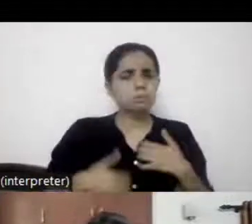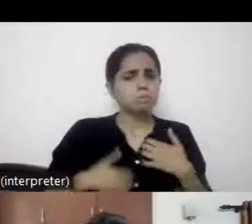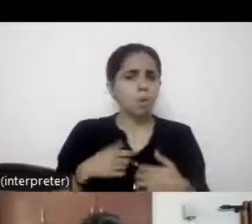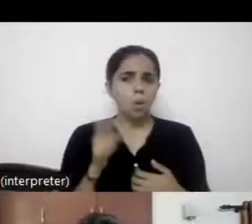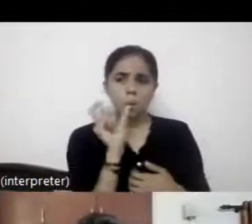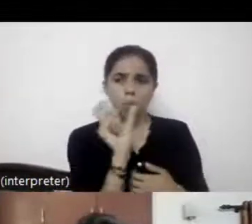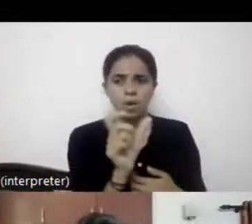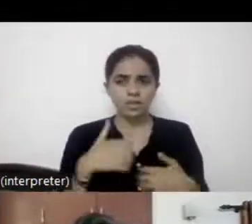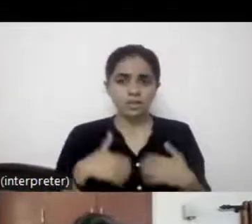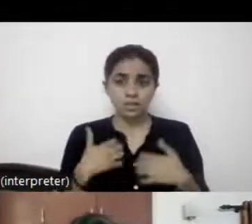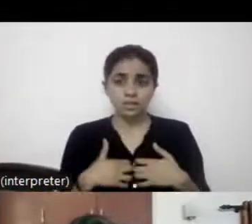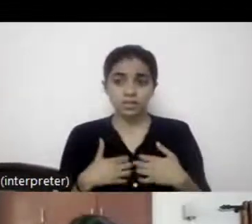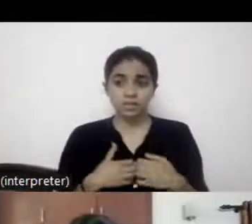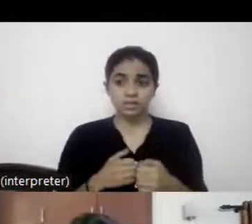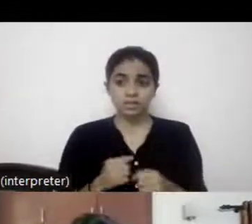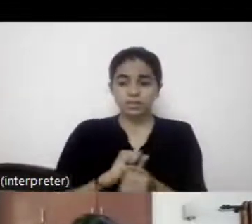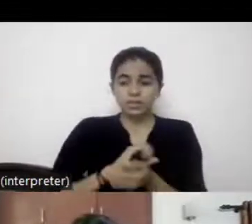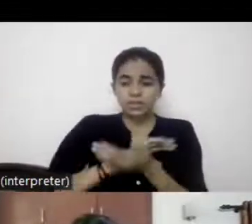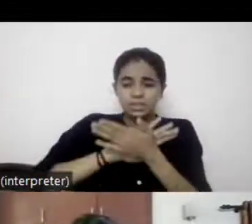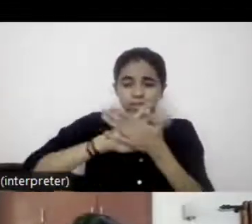is something which is transparent.